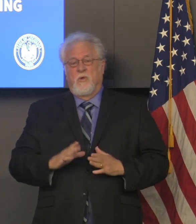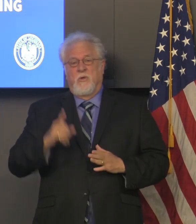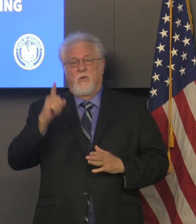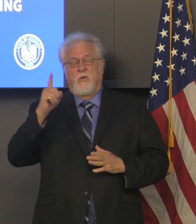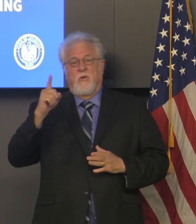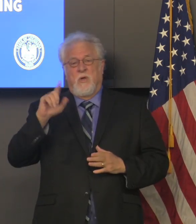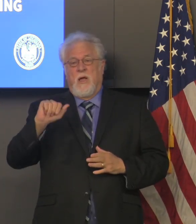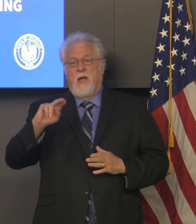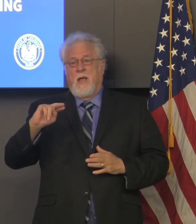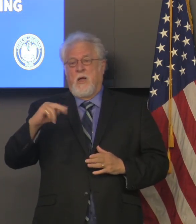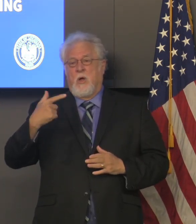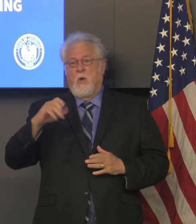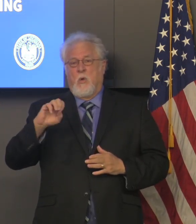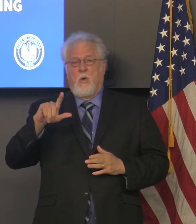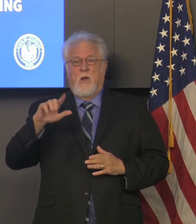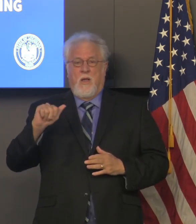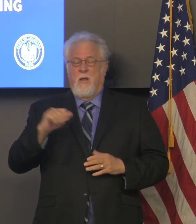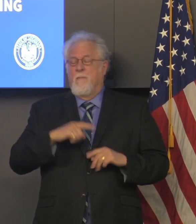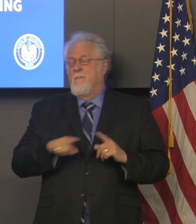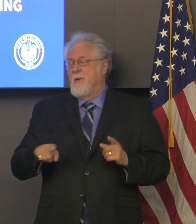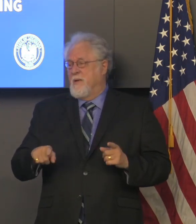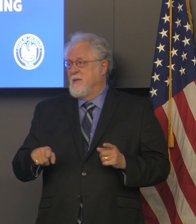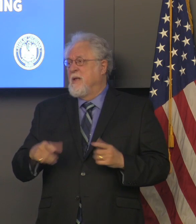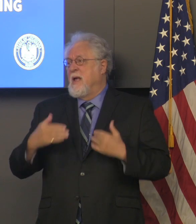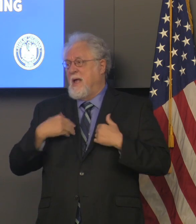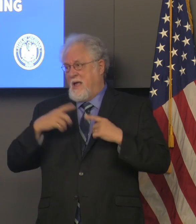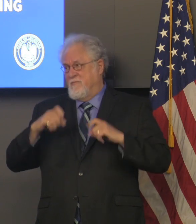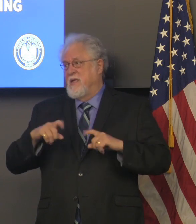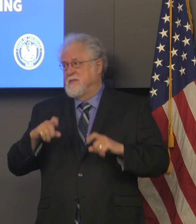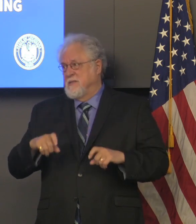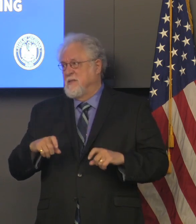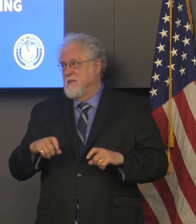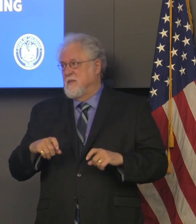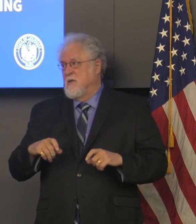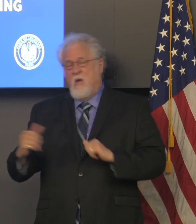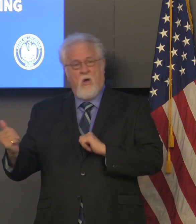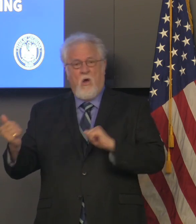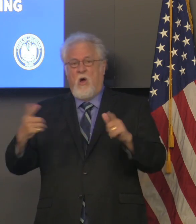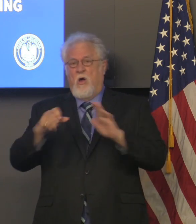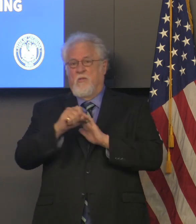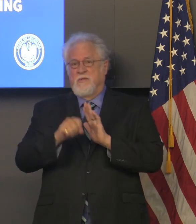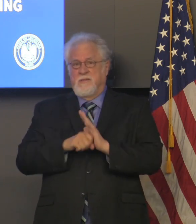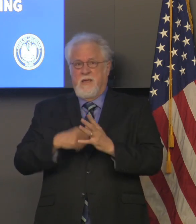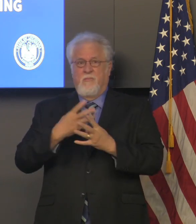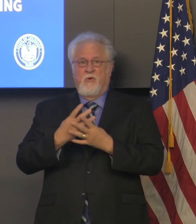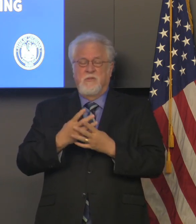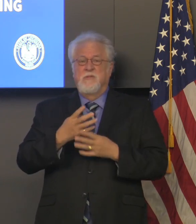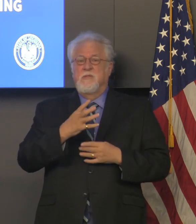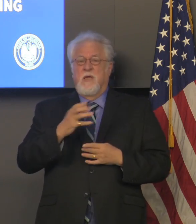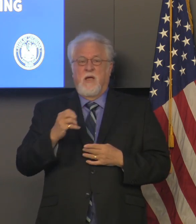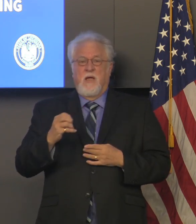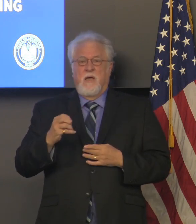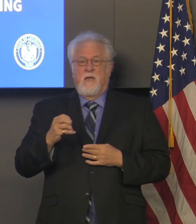at Angola. But there is testing at all of our state prisons and